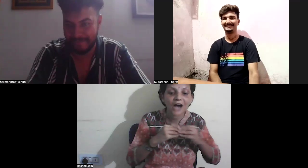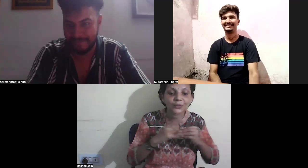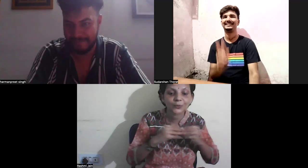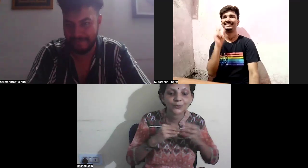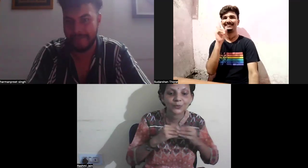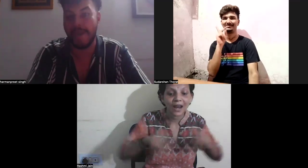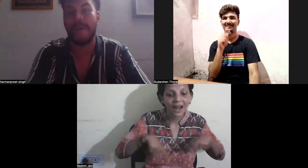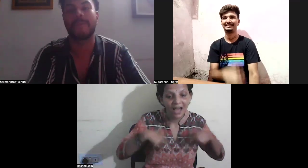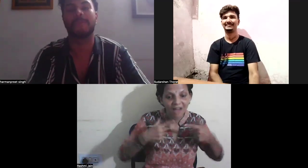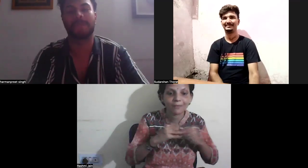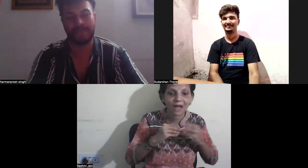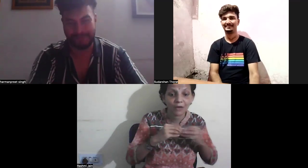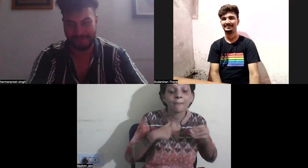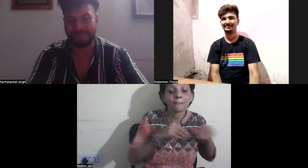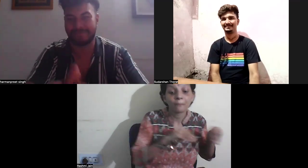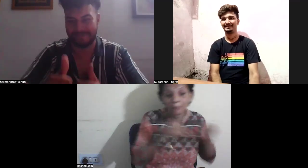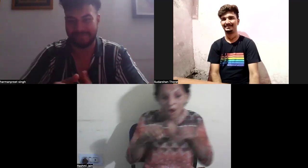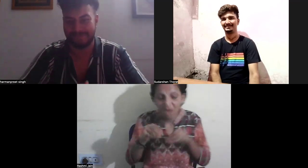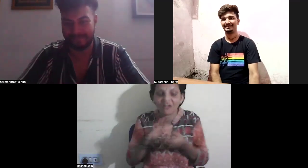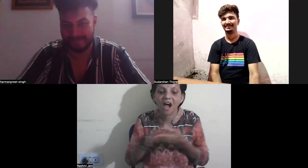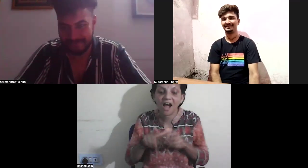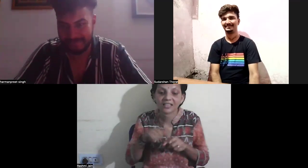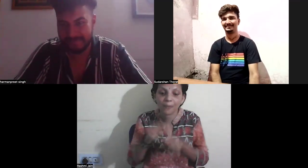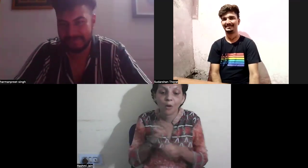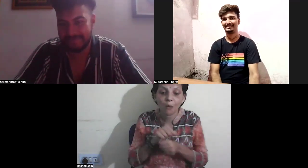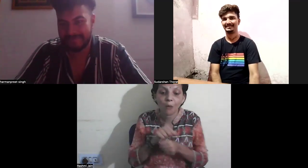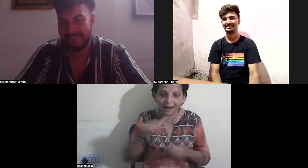This is my sign name. I'm from Bangalore. Okay.